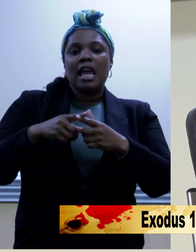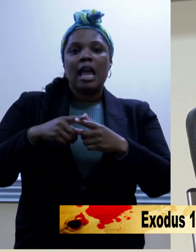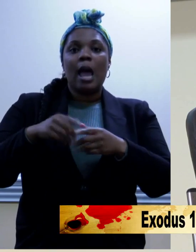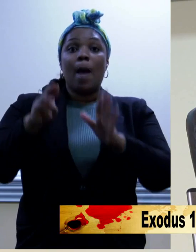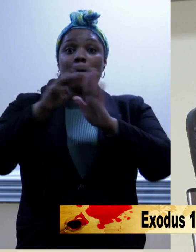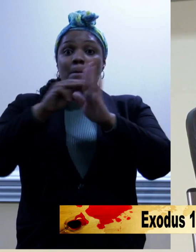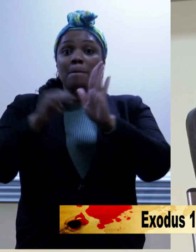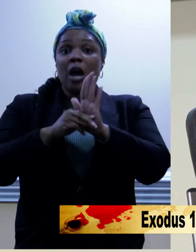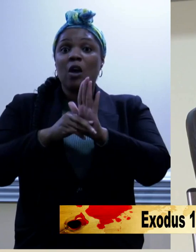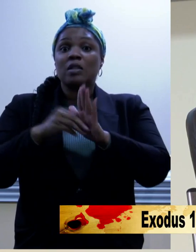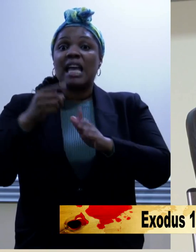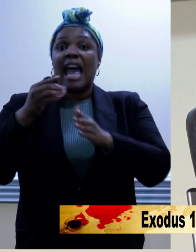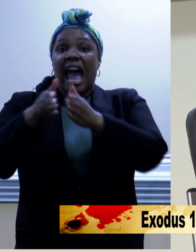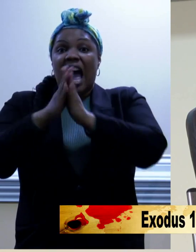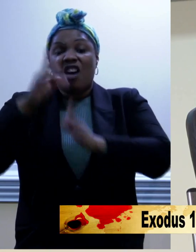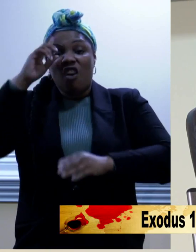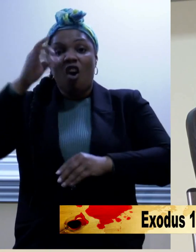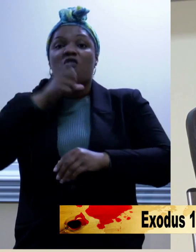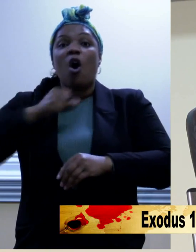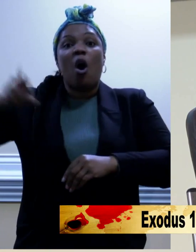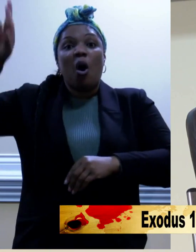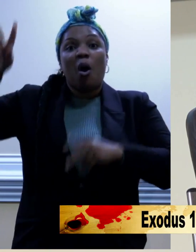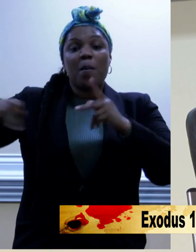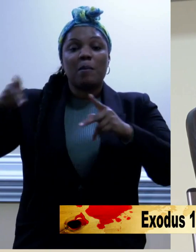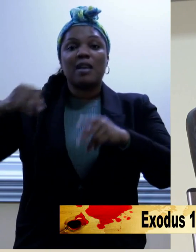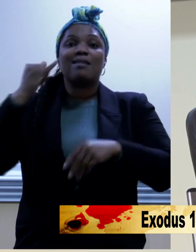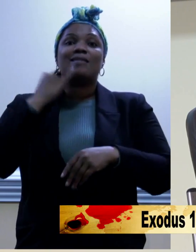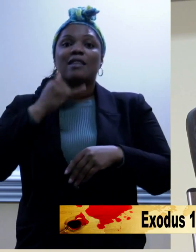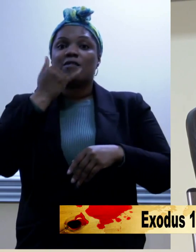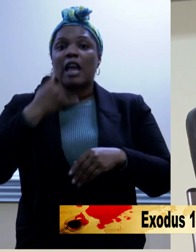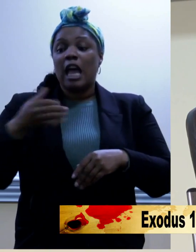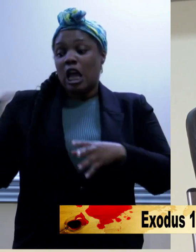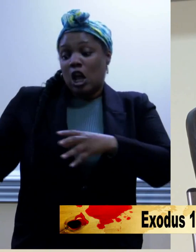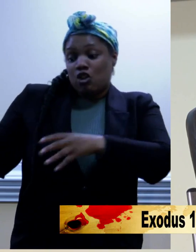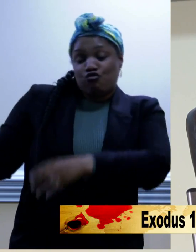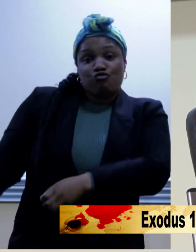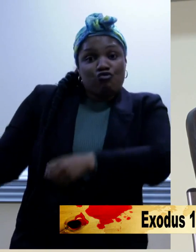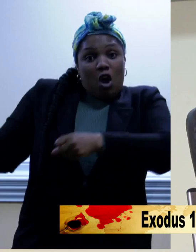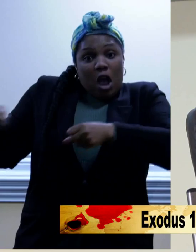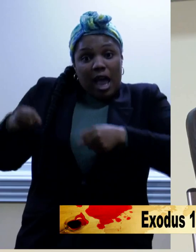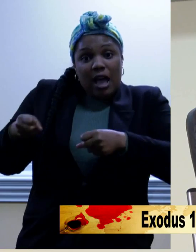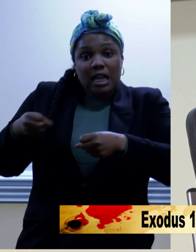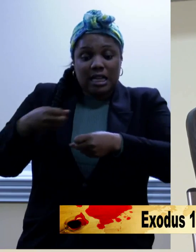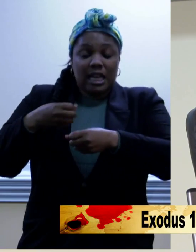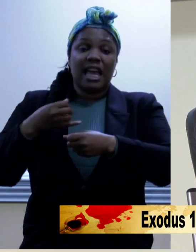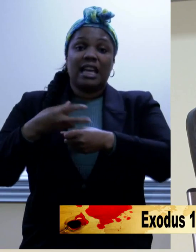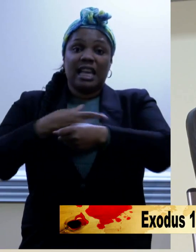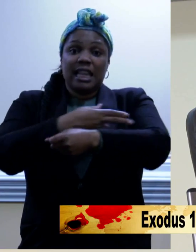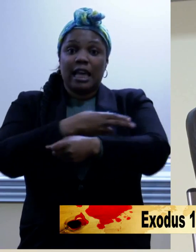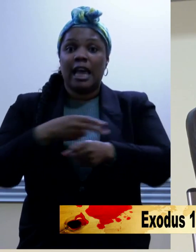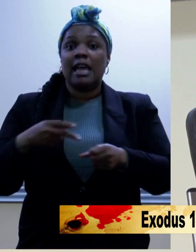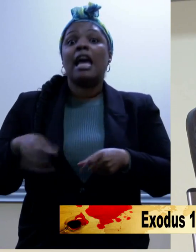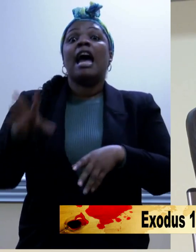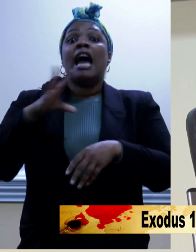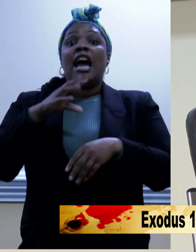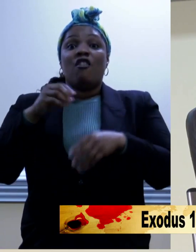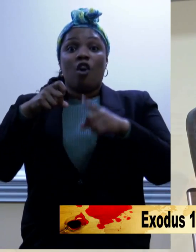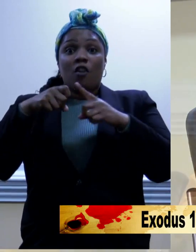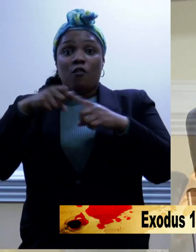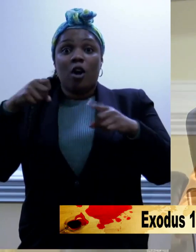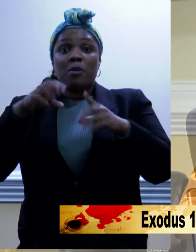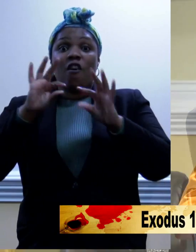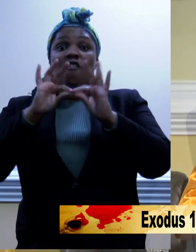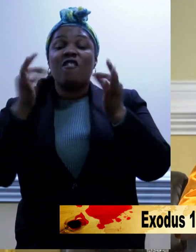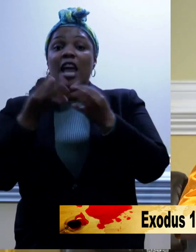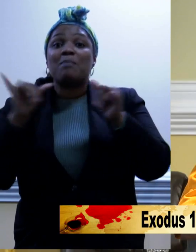all the elders of Israel and said unto them, draw and take you a lamb according to your families and kill the Passover. And kill the